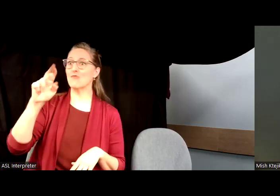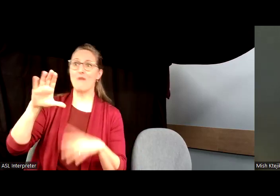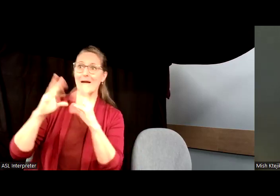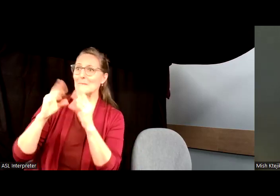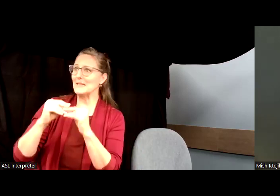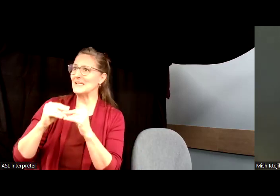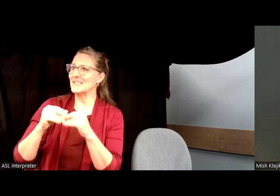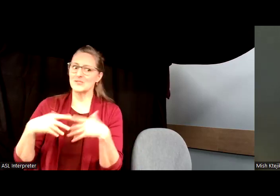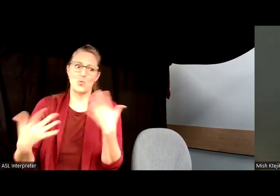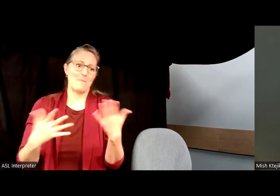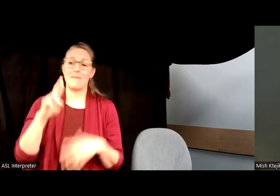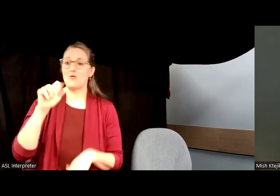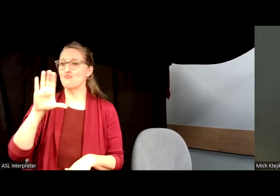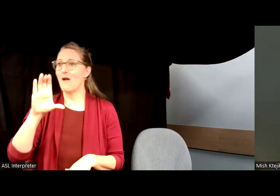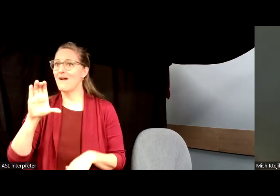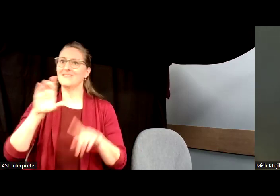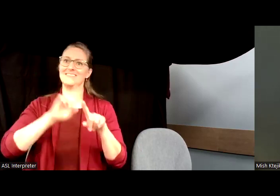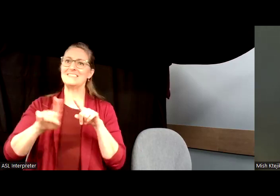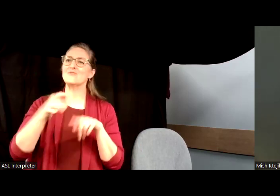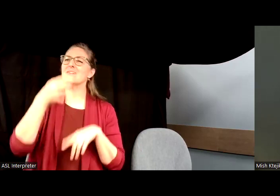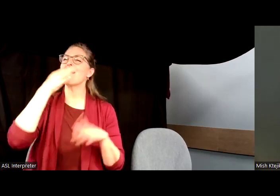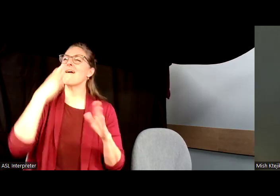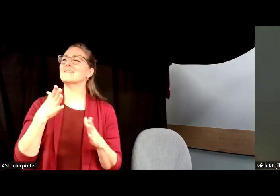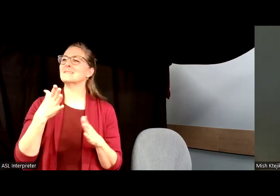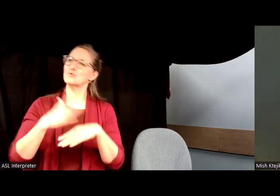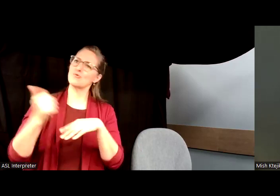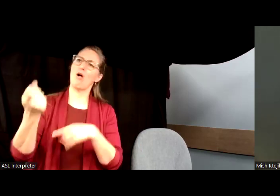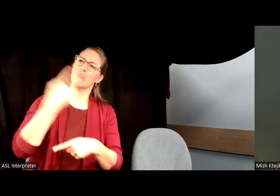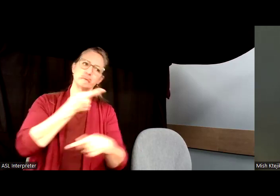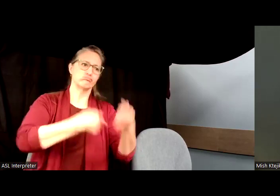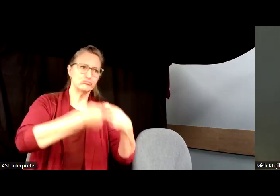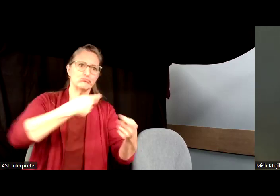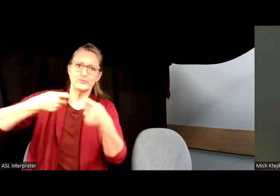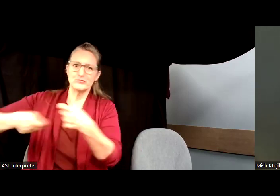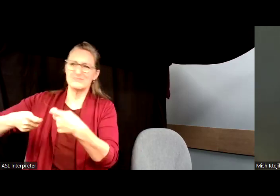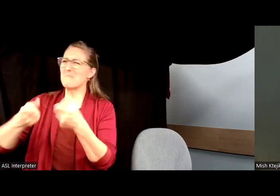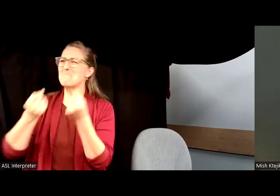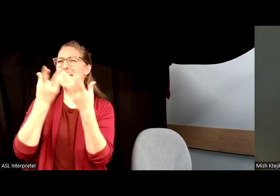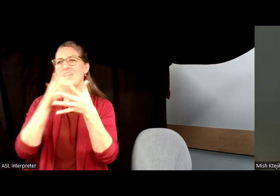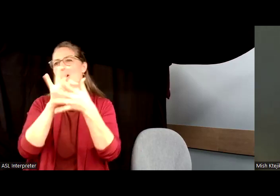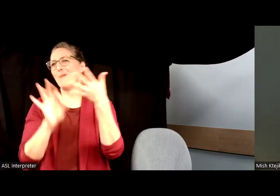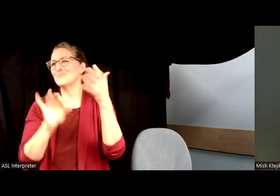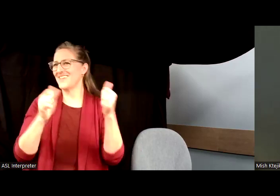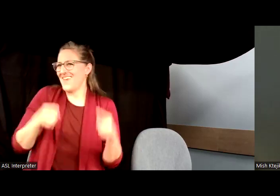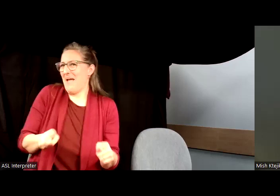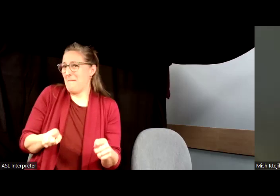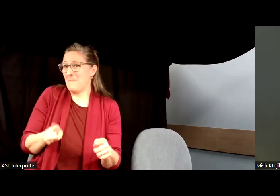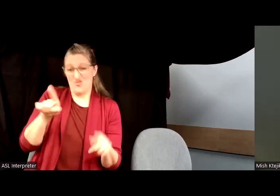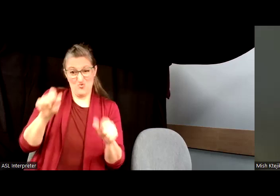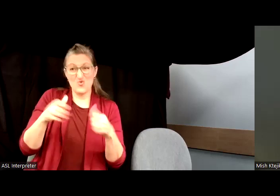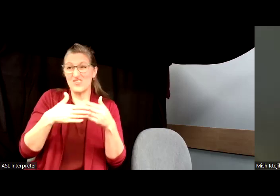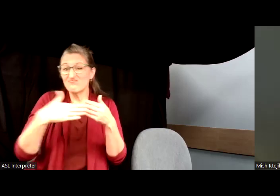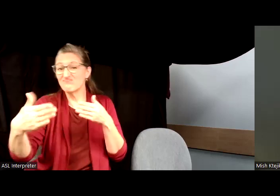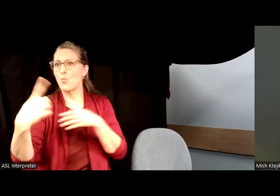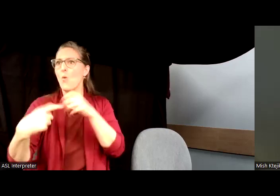have racks with different types of experts in them. So you have to, all kinds of things could happen. So you could take a year to wait and